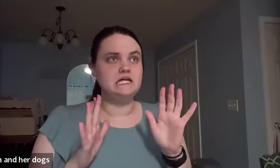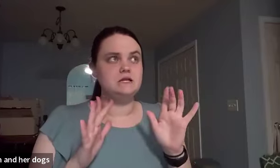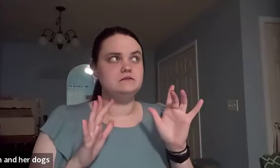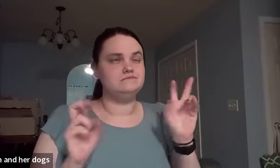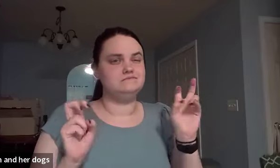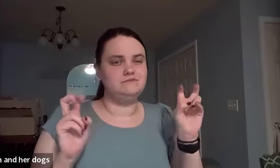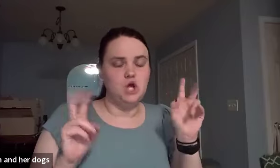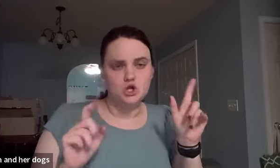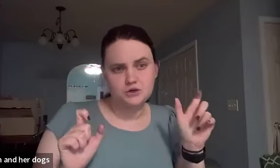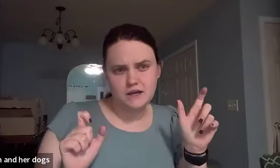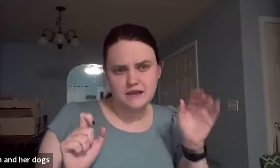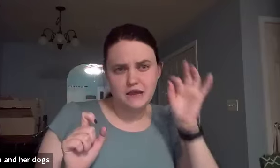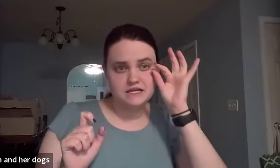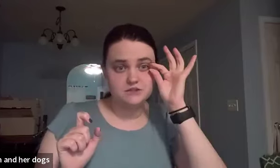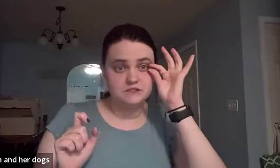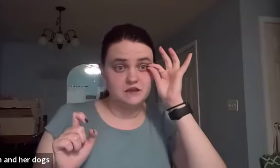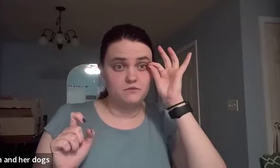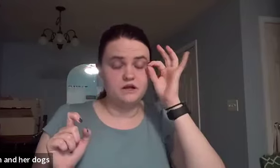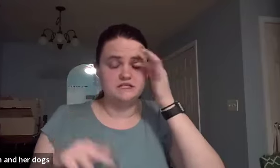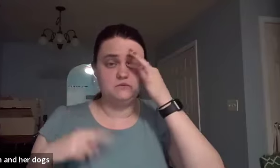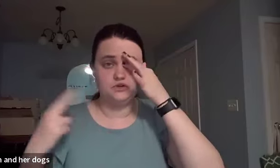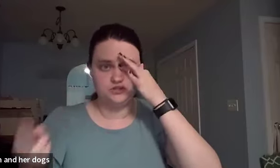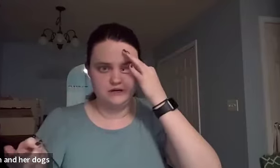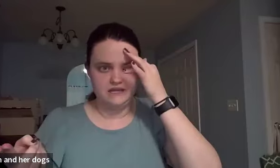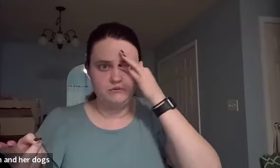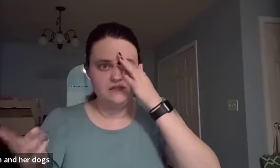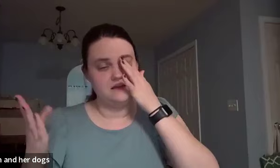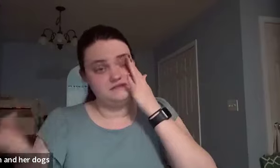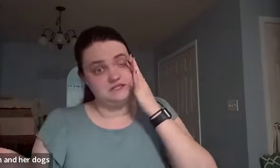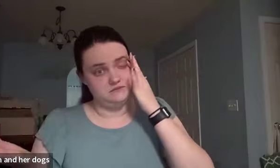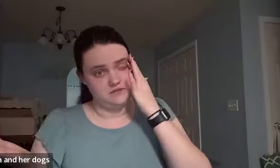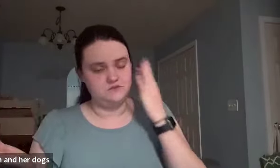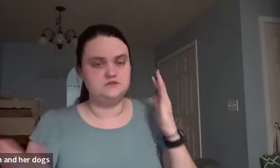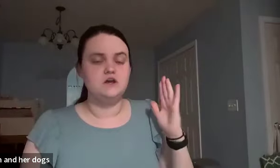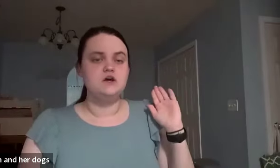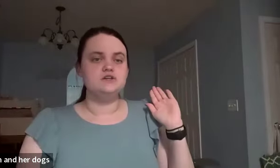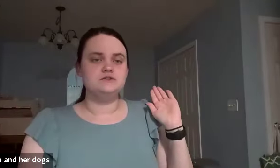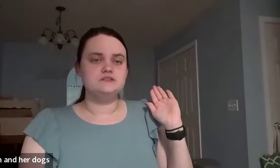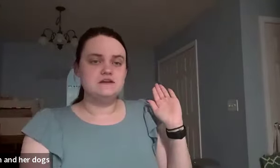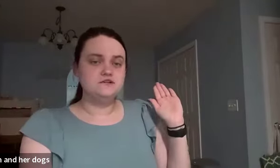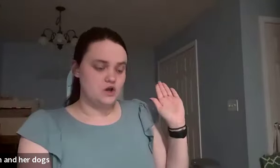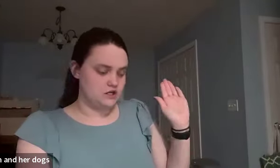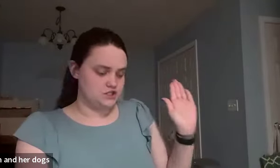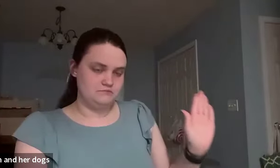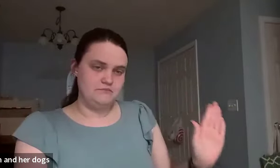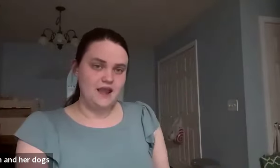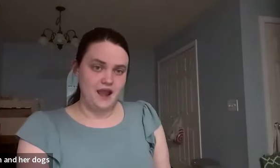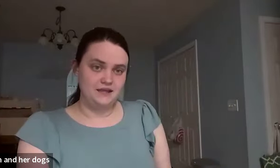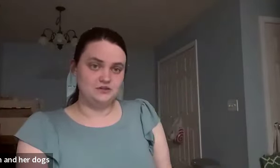the longer way, I guess you would say, and one is the more shorthand way that I've seen sometimes used. So the sign for dog is you pat